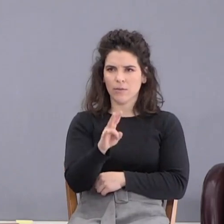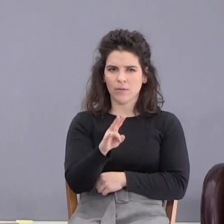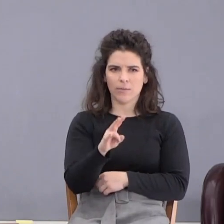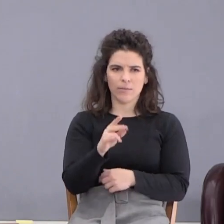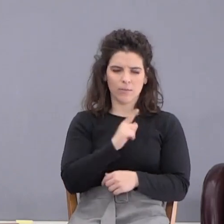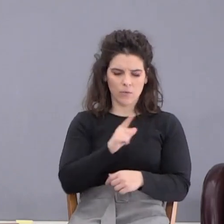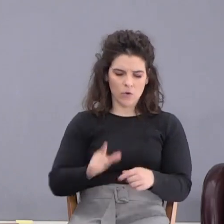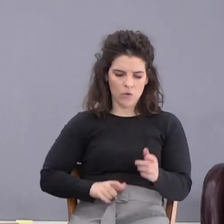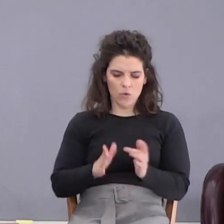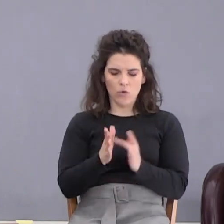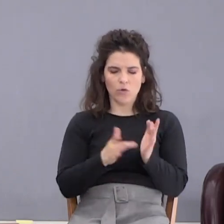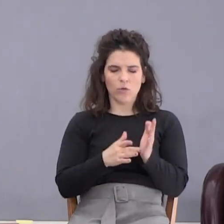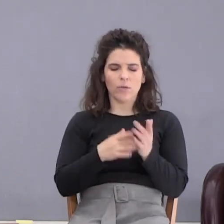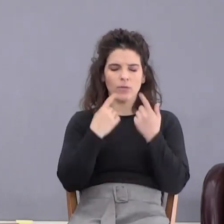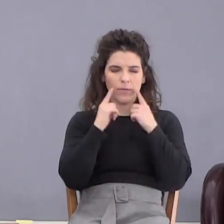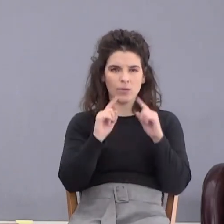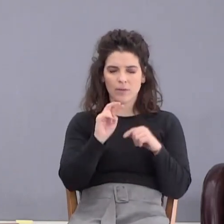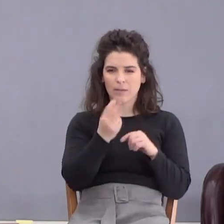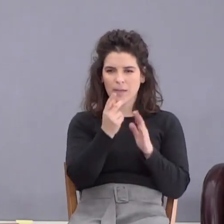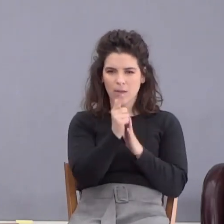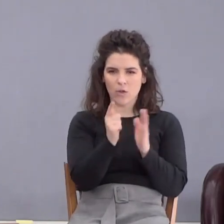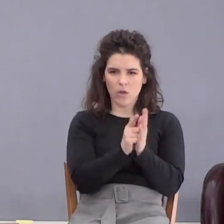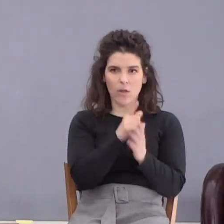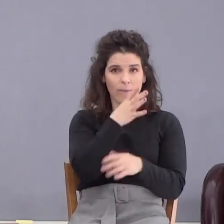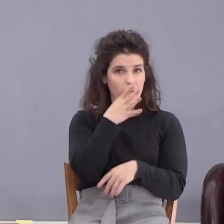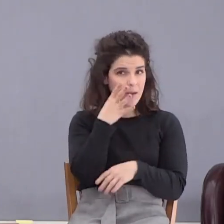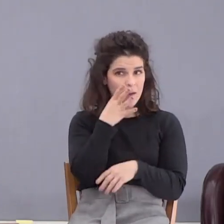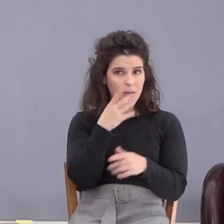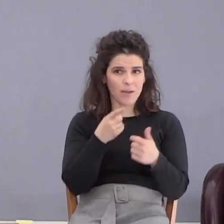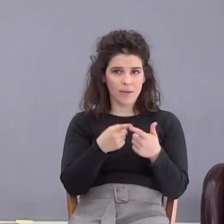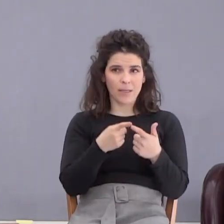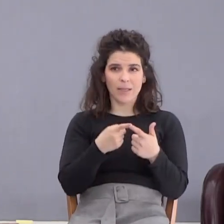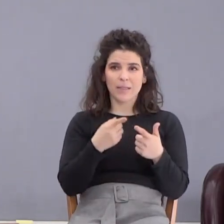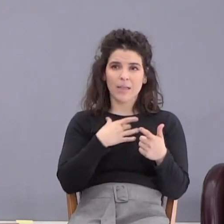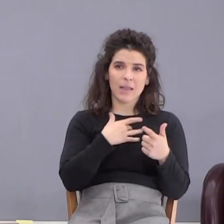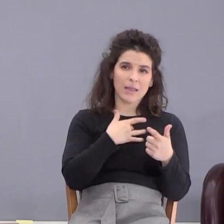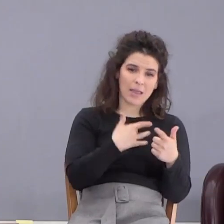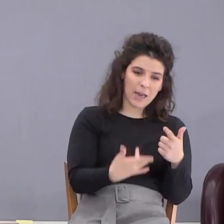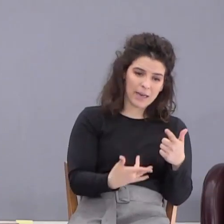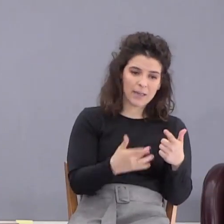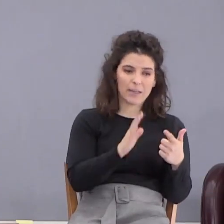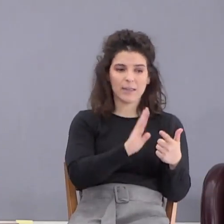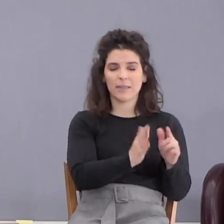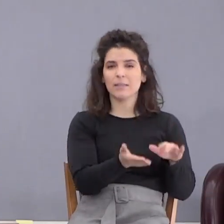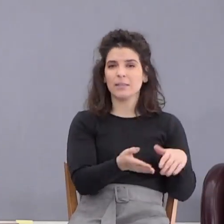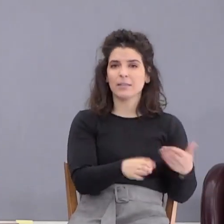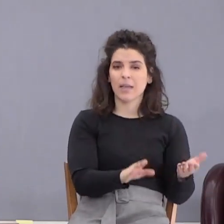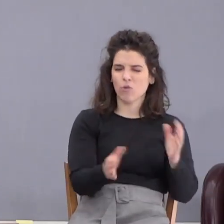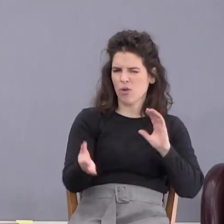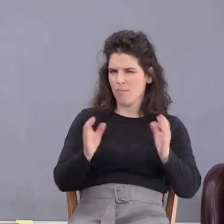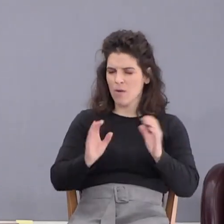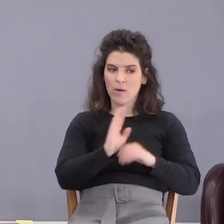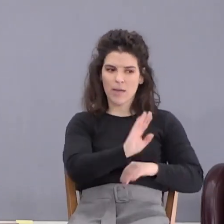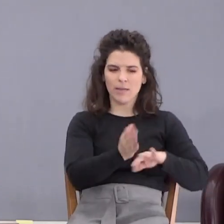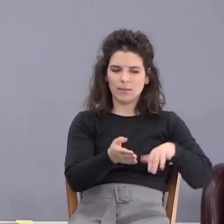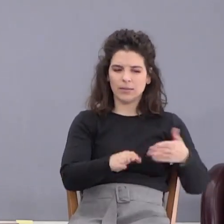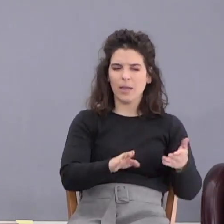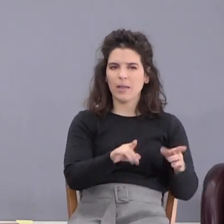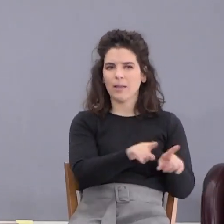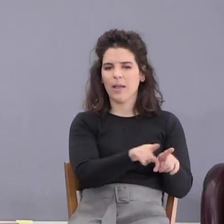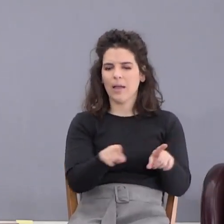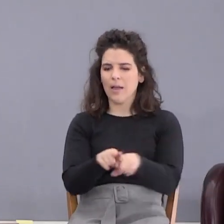law of agriculture. He is likening his death as a